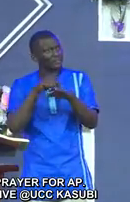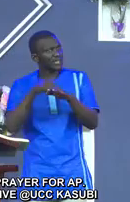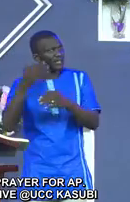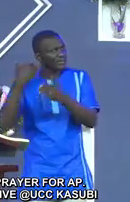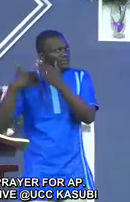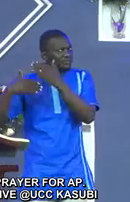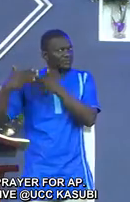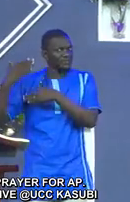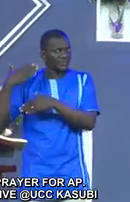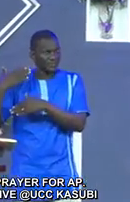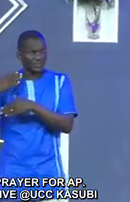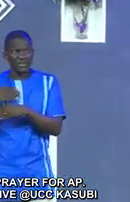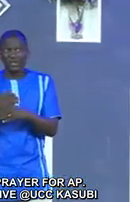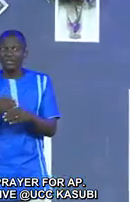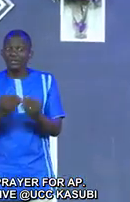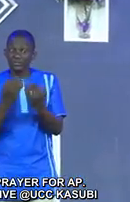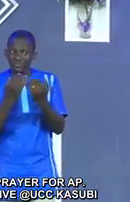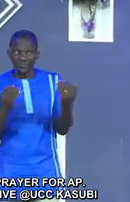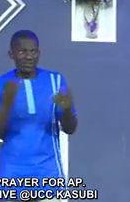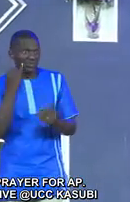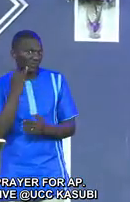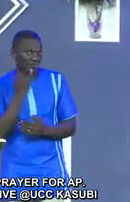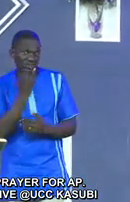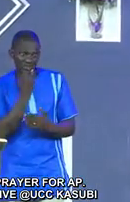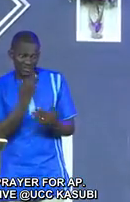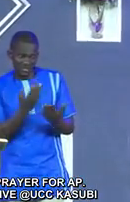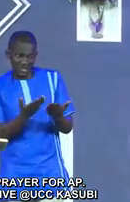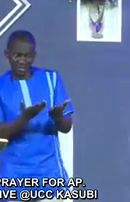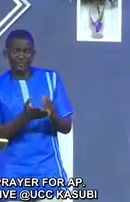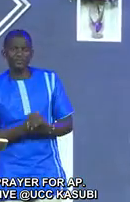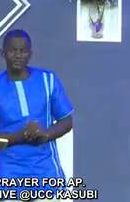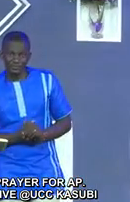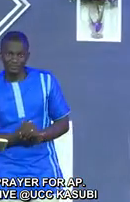time, abana ba Israeli, the children of Israel,